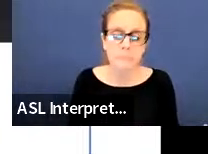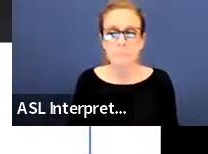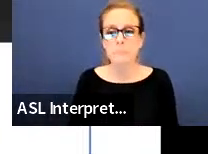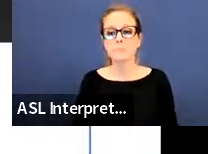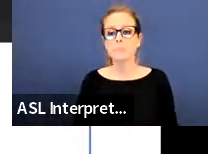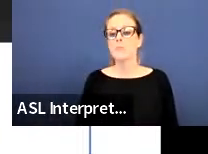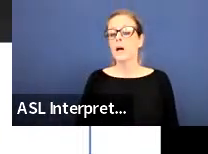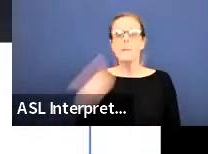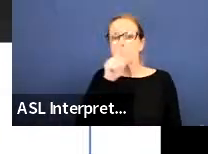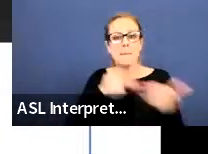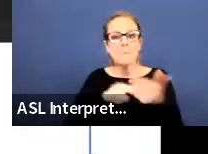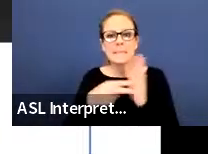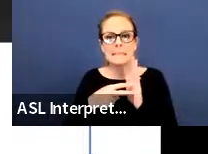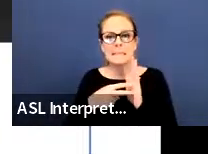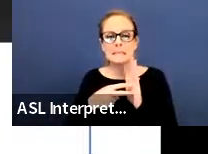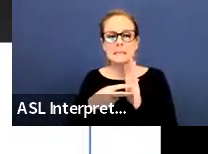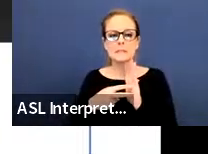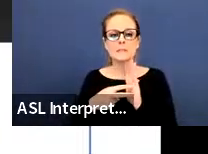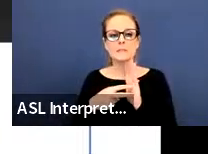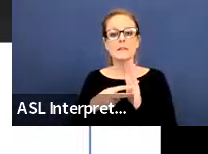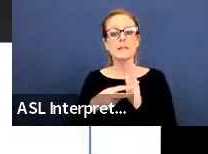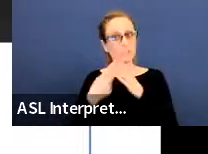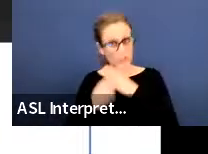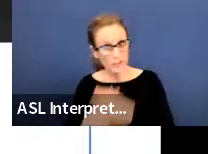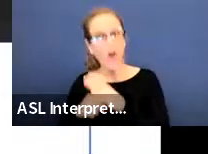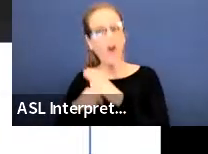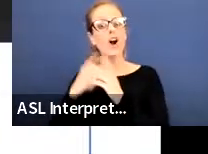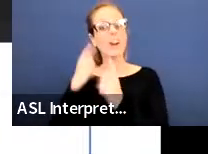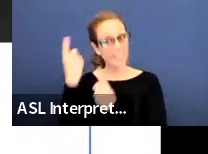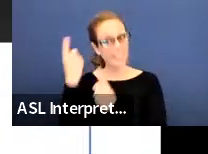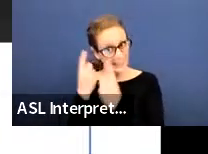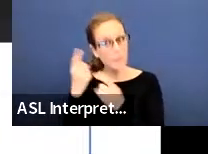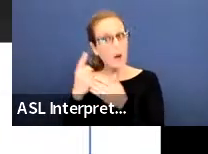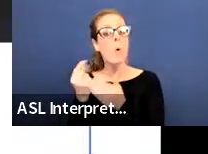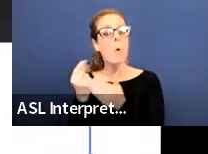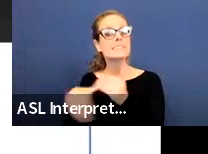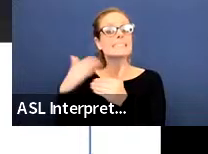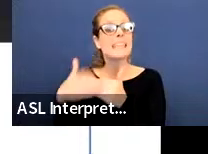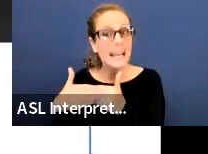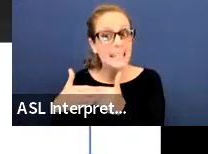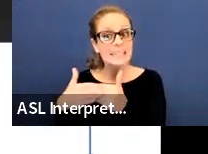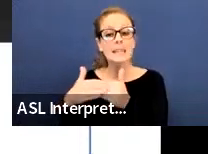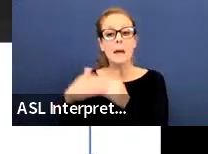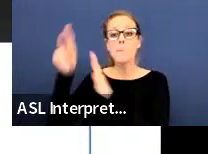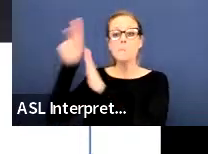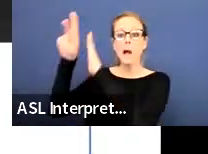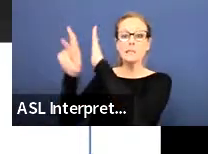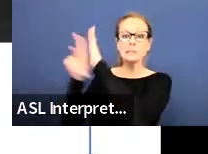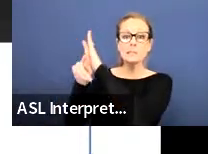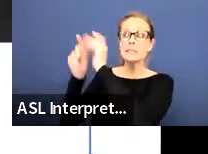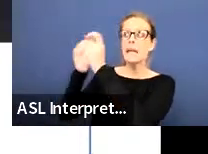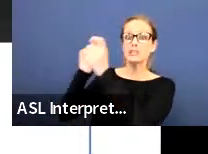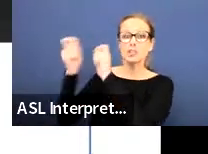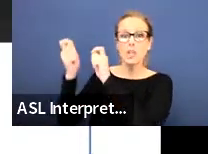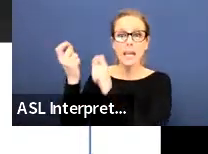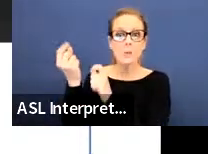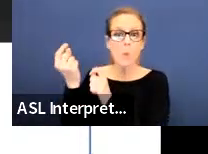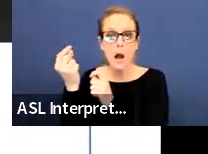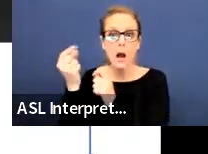It doesn't mean that it's not reasonable to start thinking about what's next. Where should we make changes to policy? We can't.